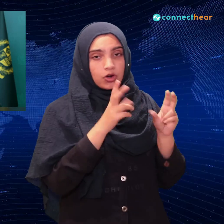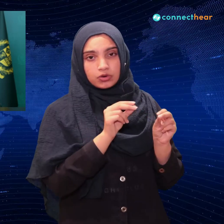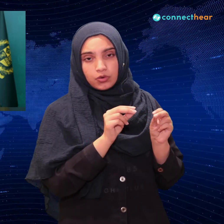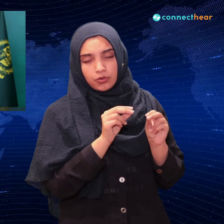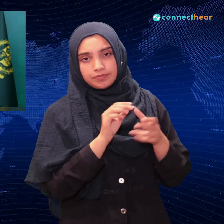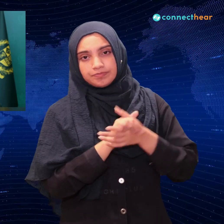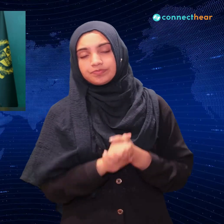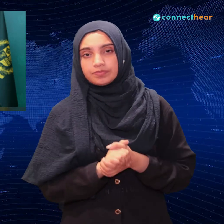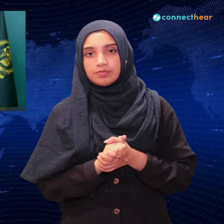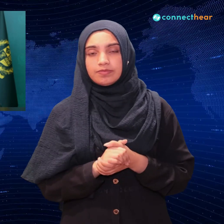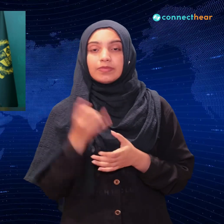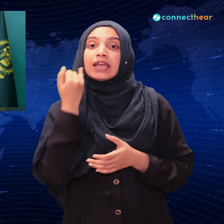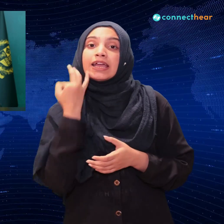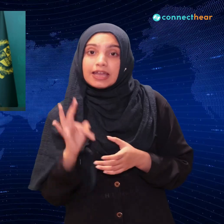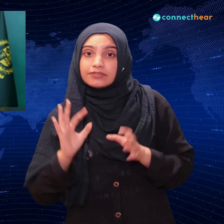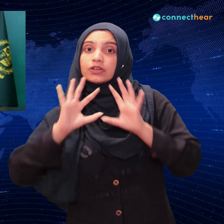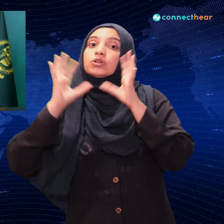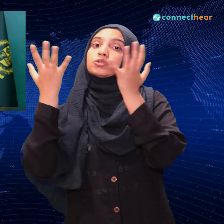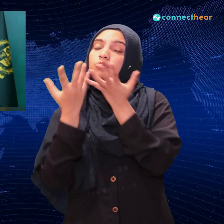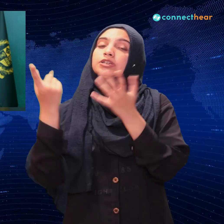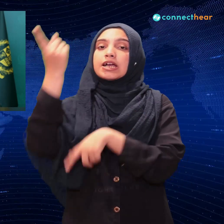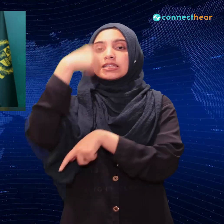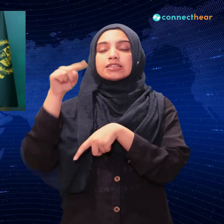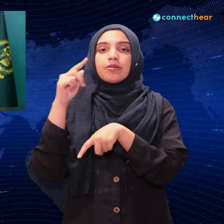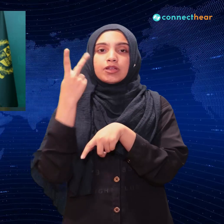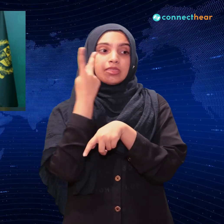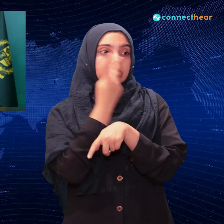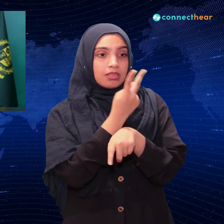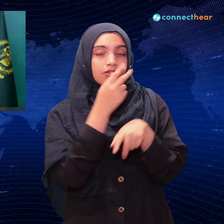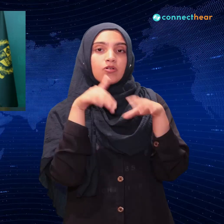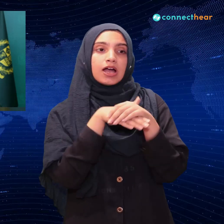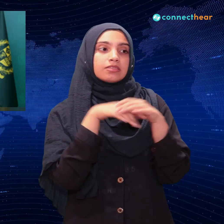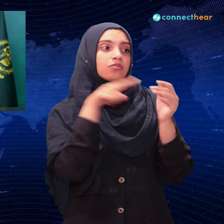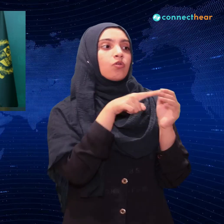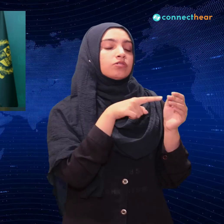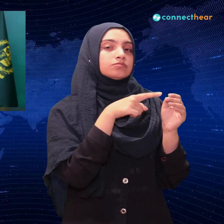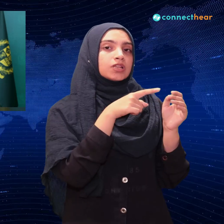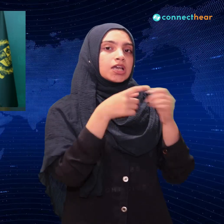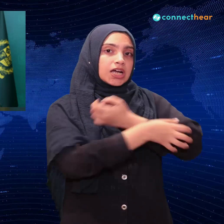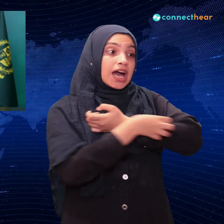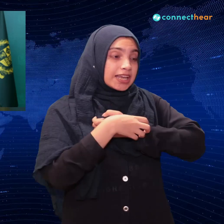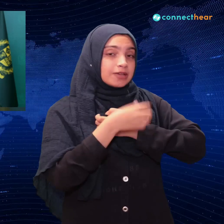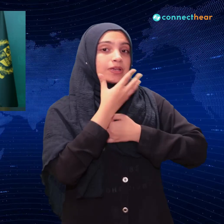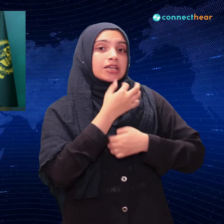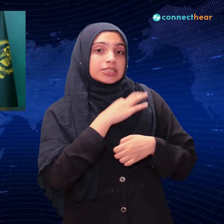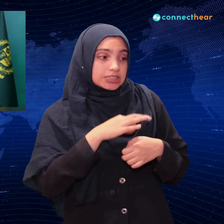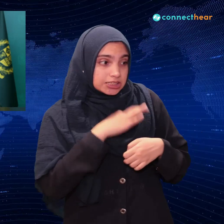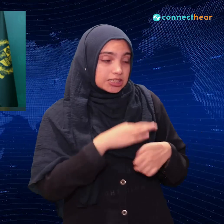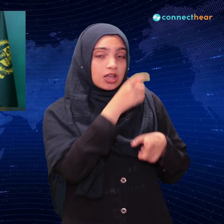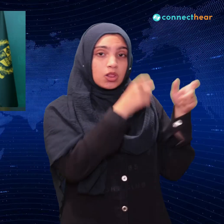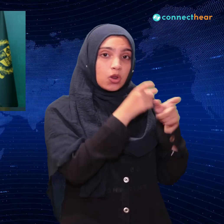Now, if the world community incentivizes them, encourages them to walk this